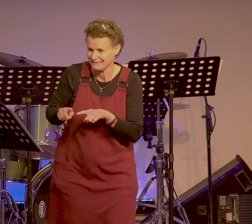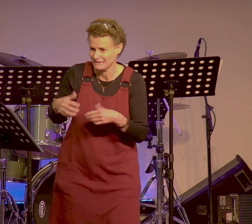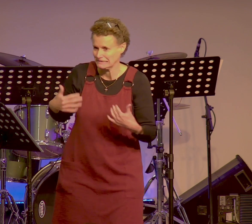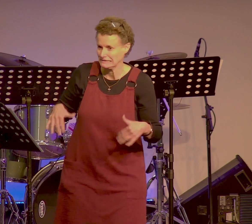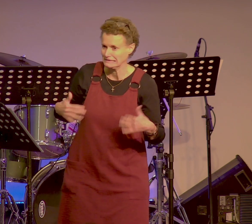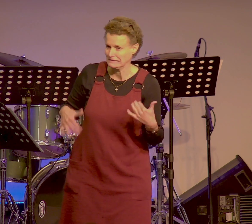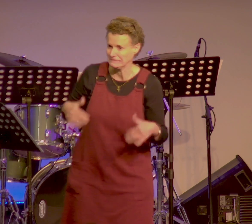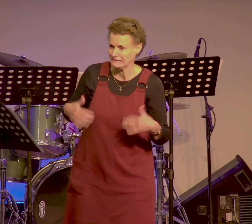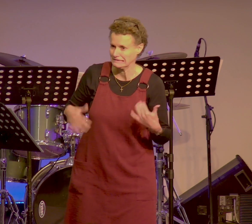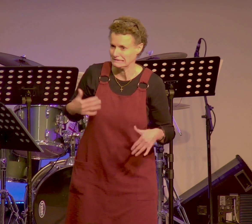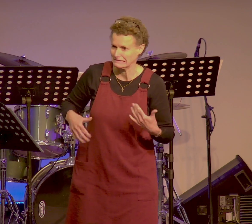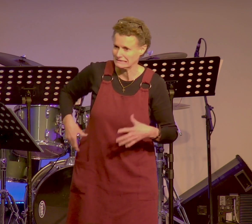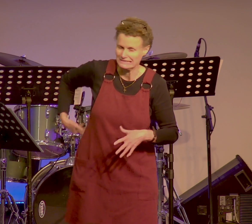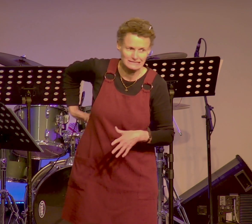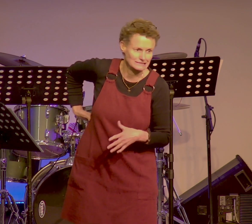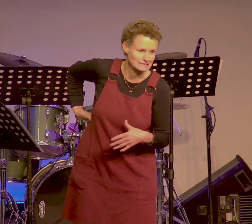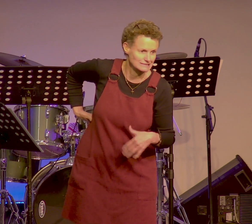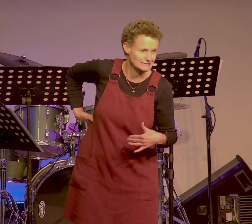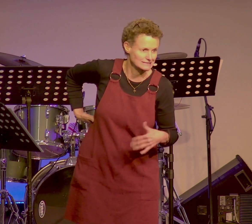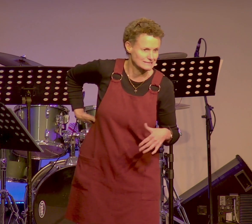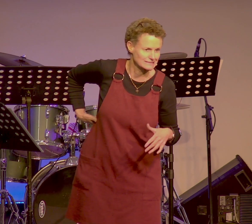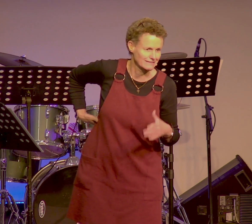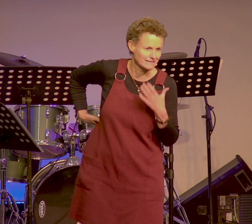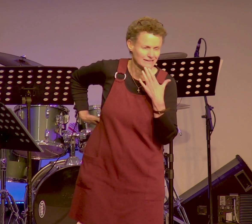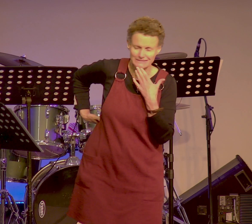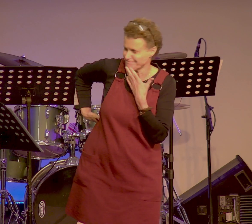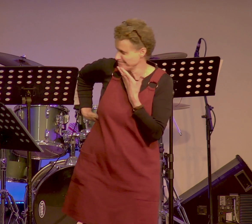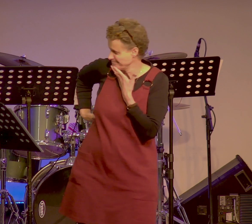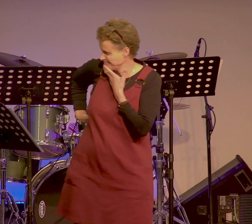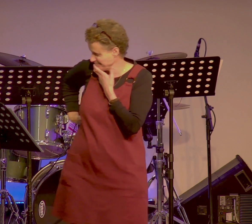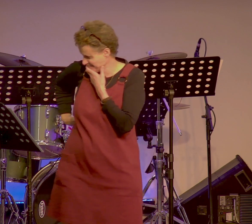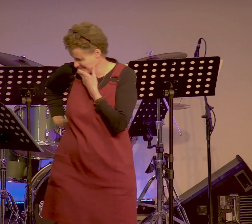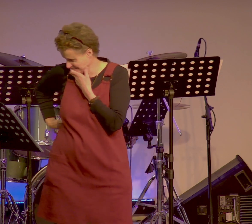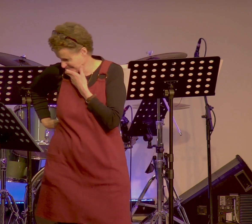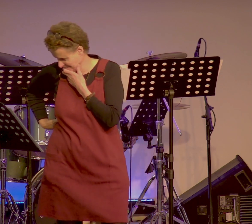going for weeks and weeks through suffering with a bad back.